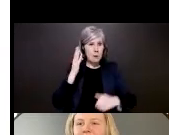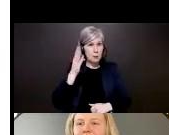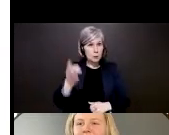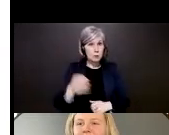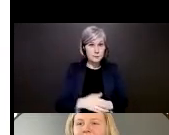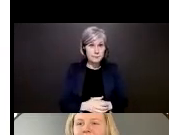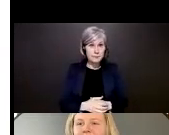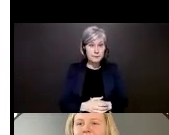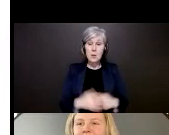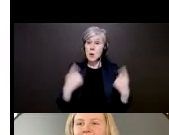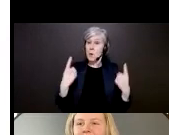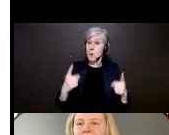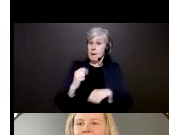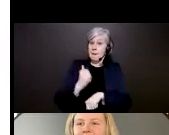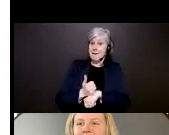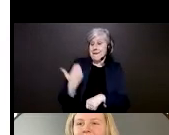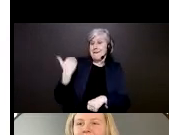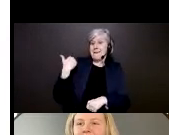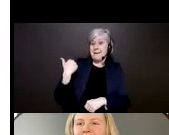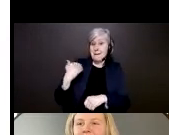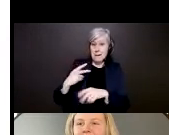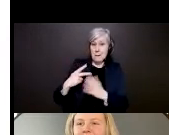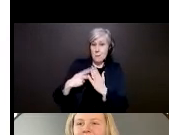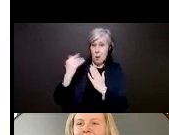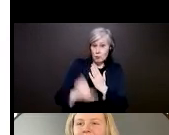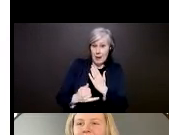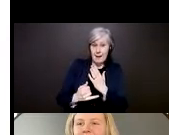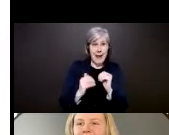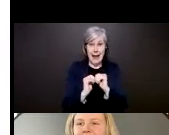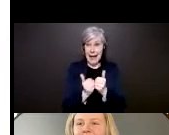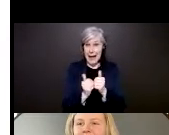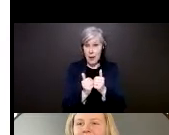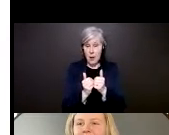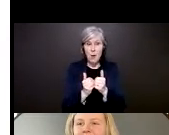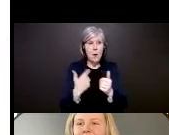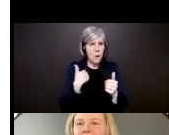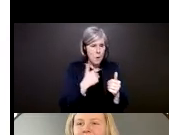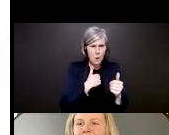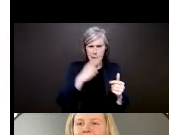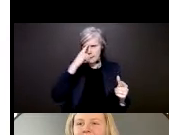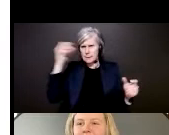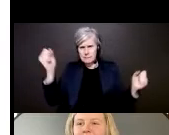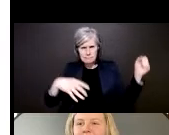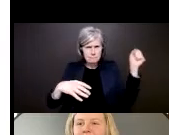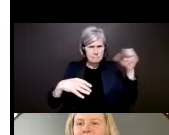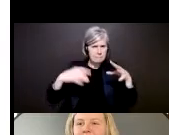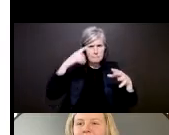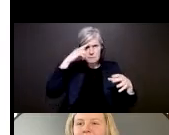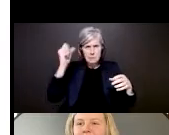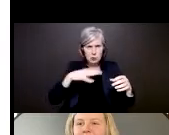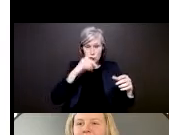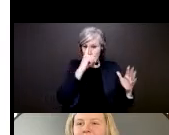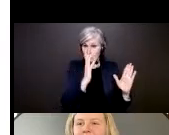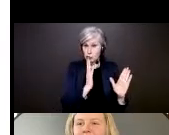We worked with partners to develop the strategy, and now we're at the point we've launched it,